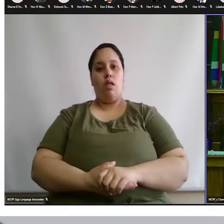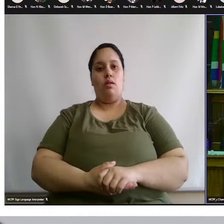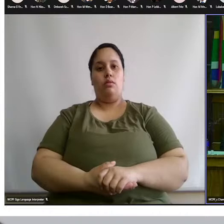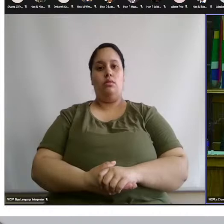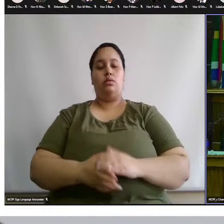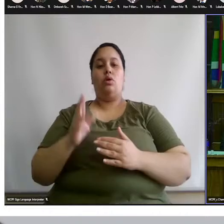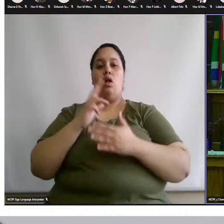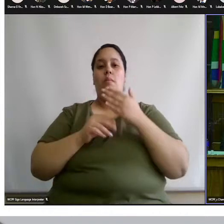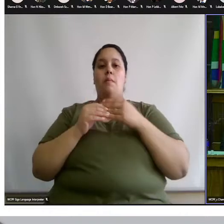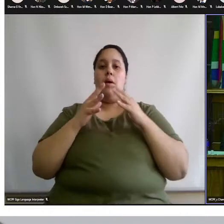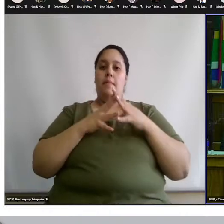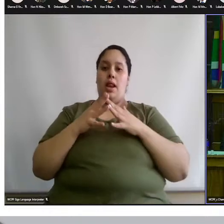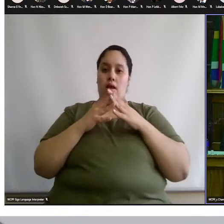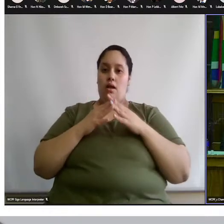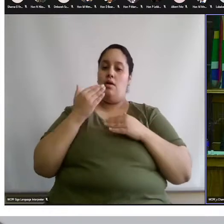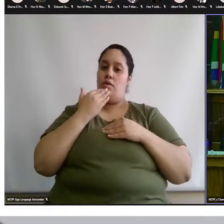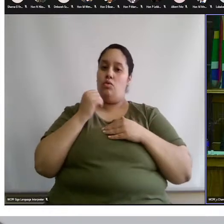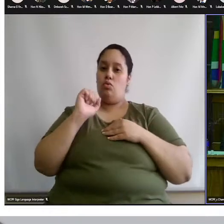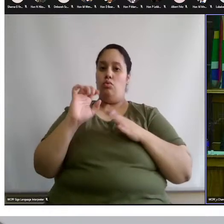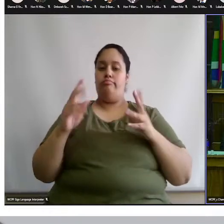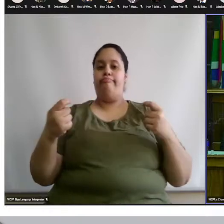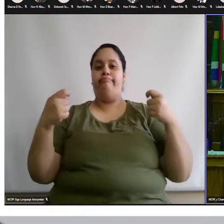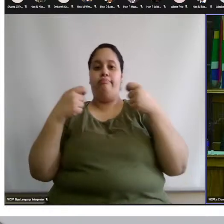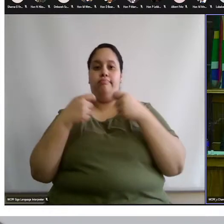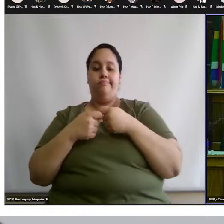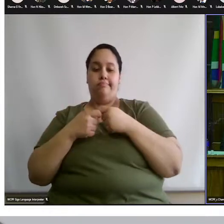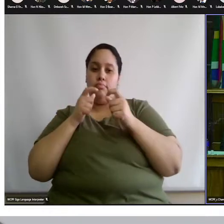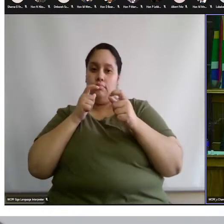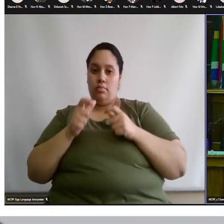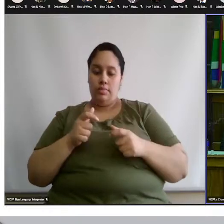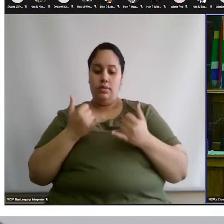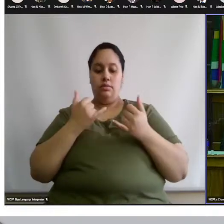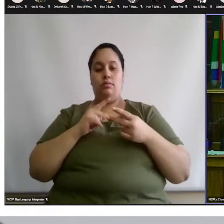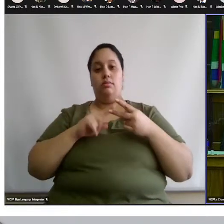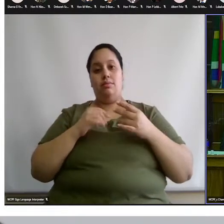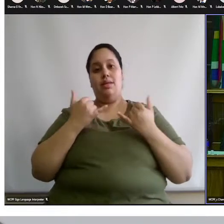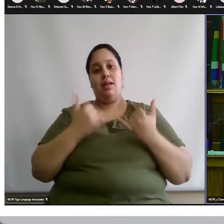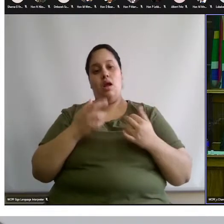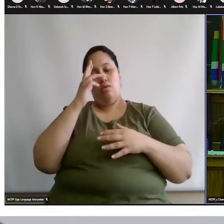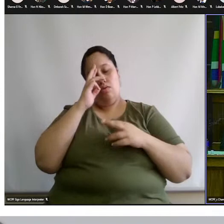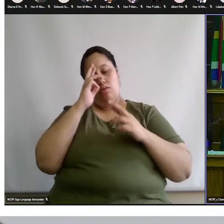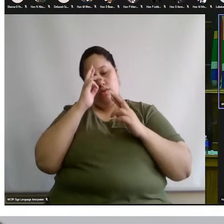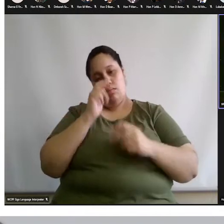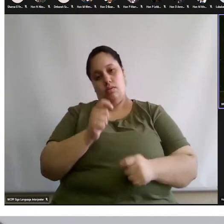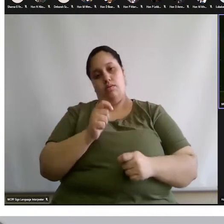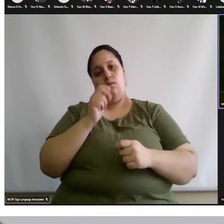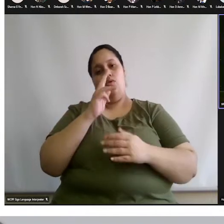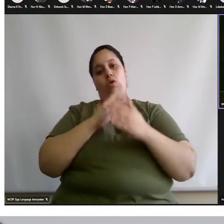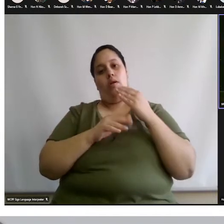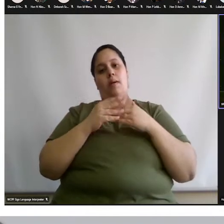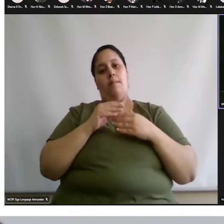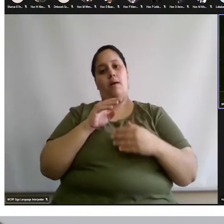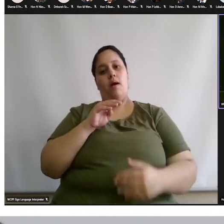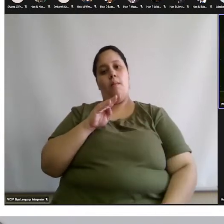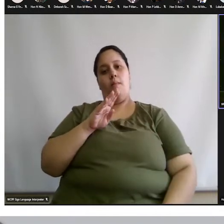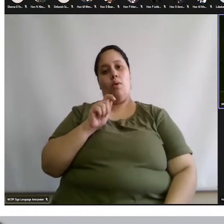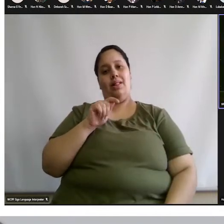America, thank you for your contribution. Honorable members, I now recognize the honorable member Makamba Boja.